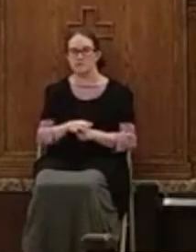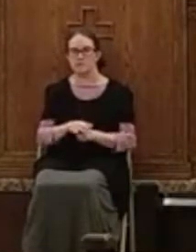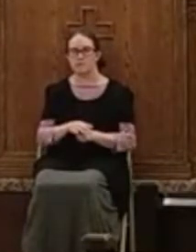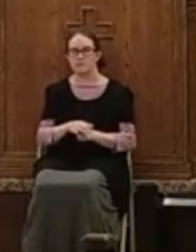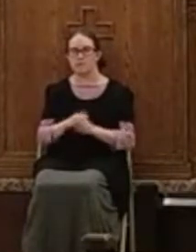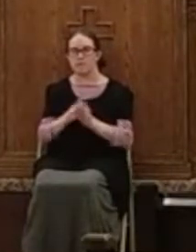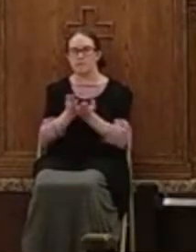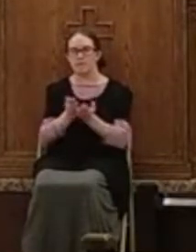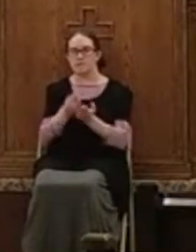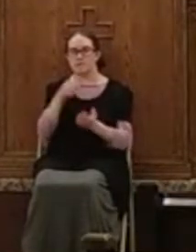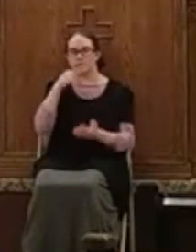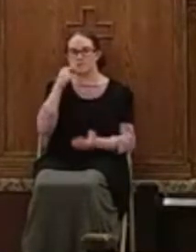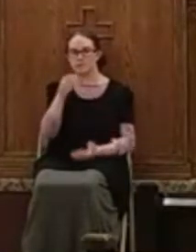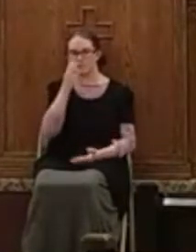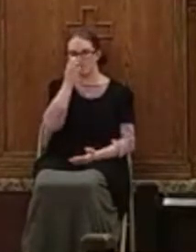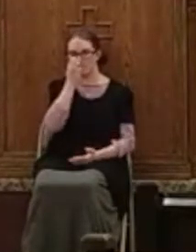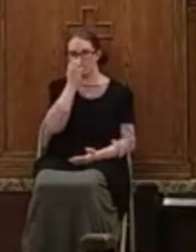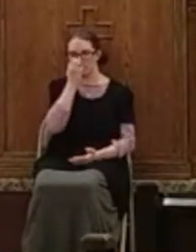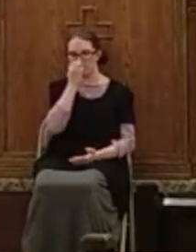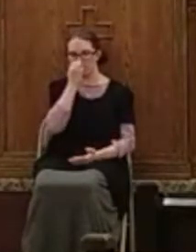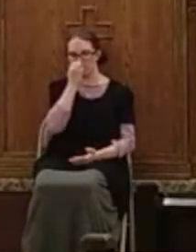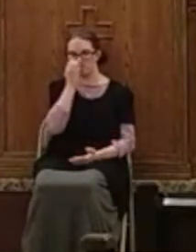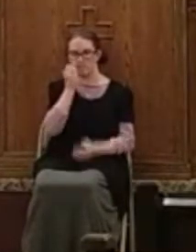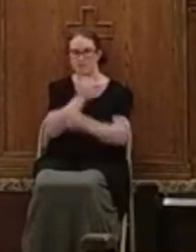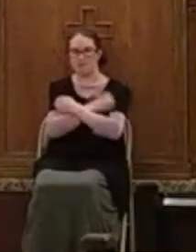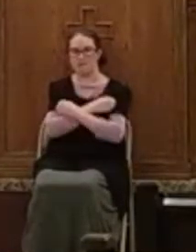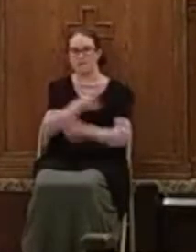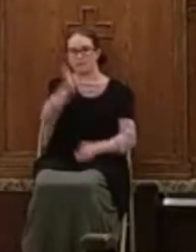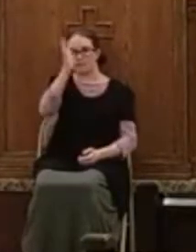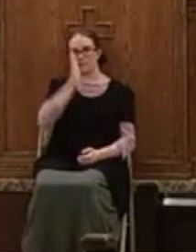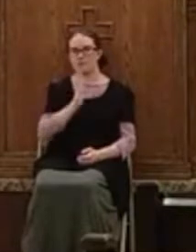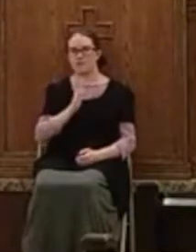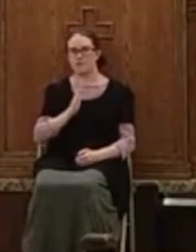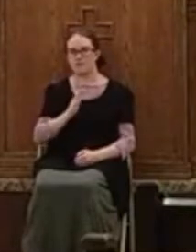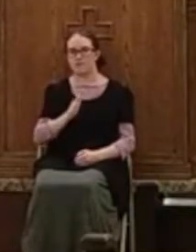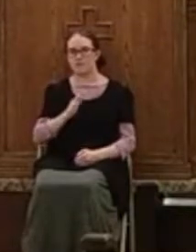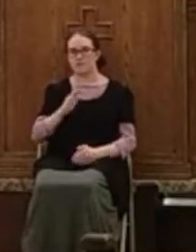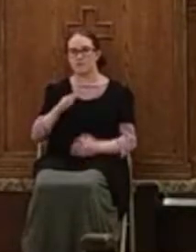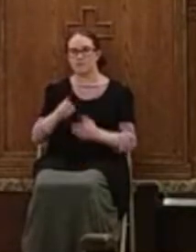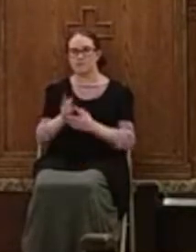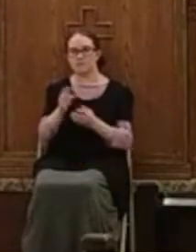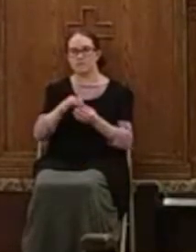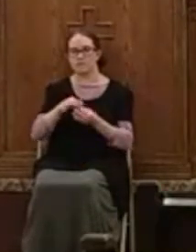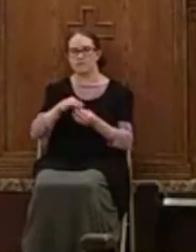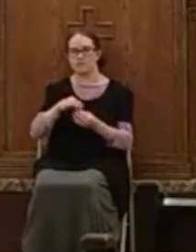When the Bible said that the love of God is shed out abroad through the Holy Ghost,